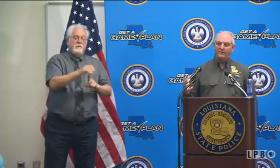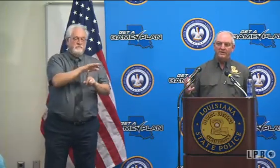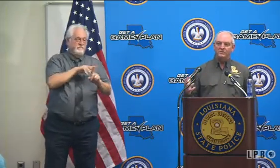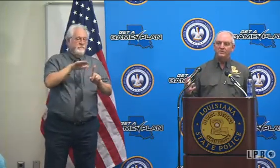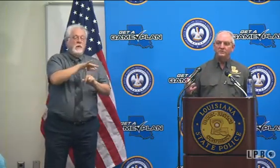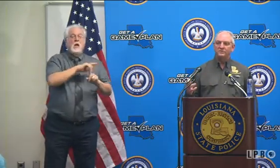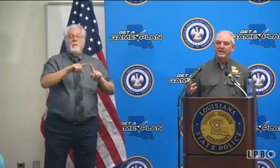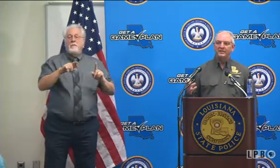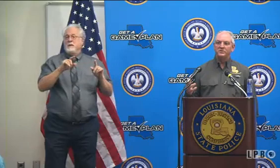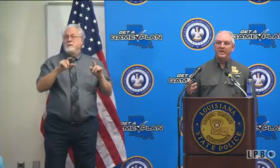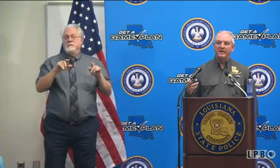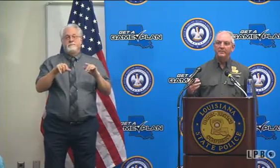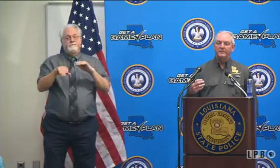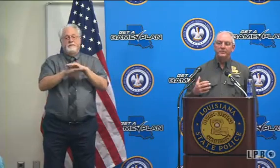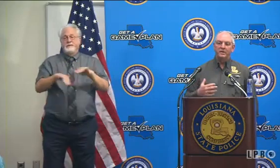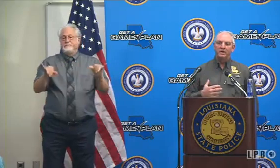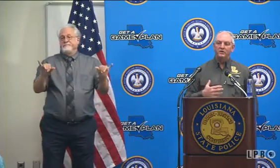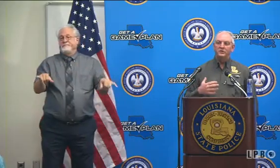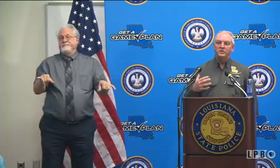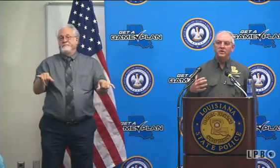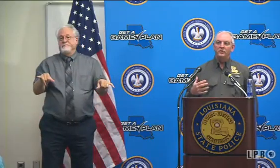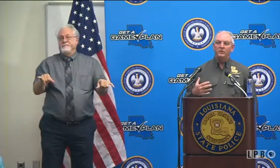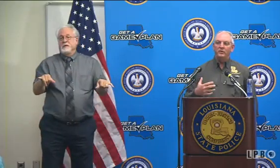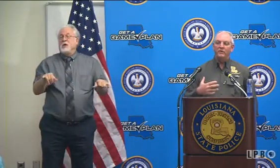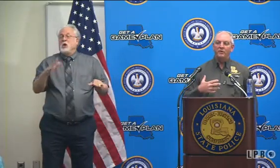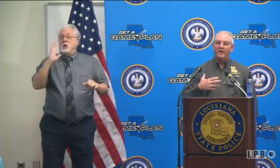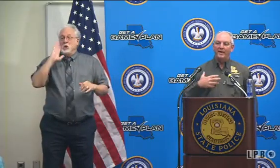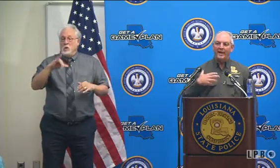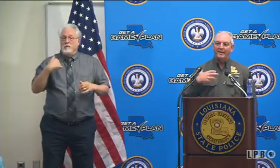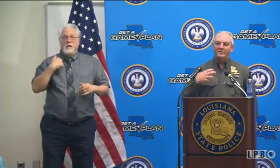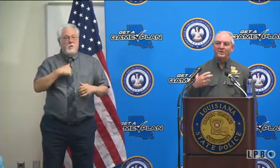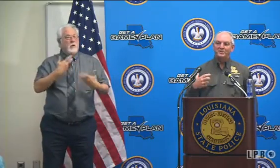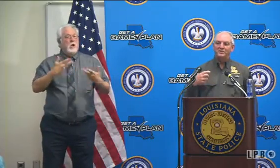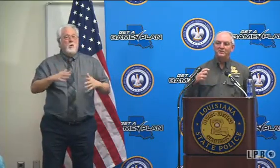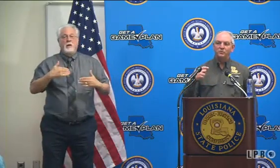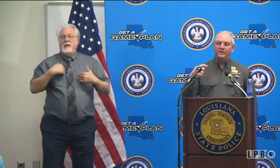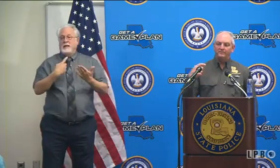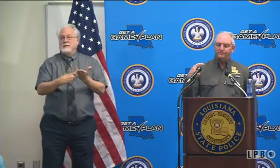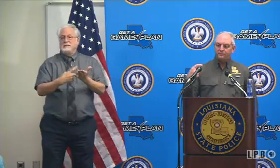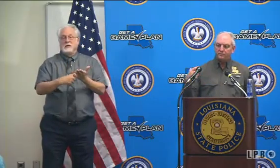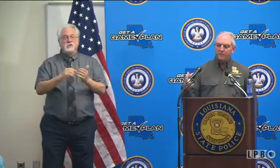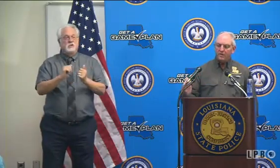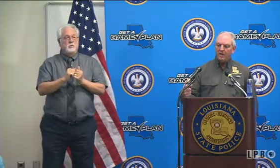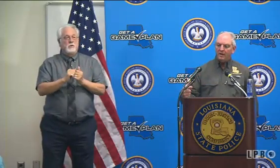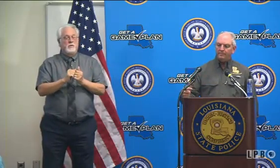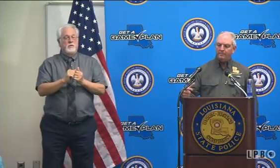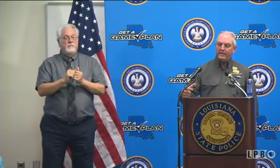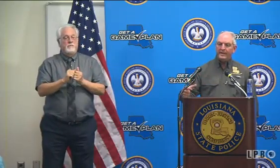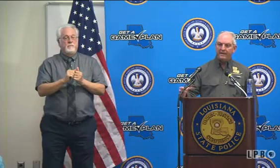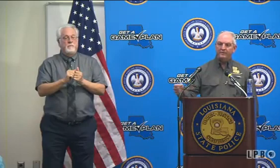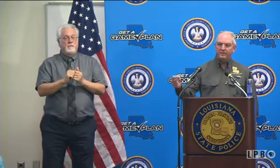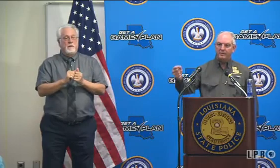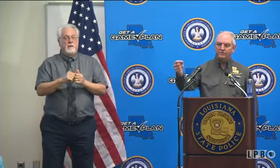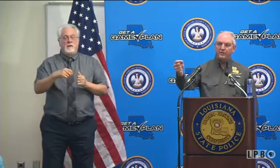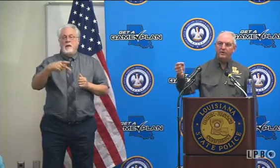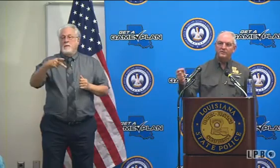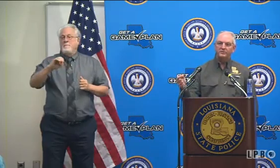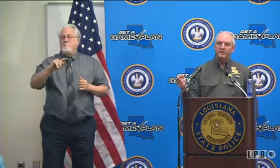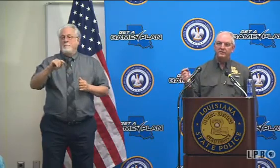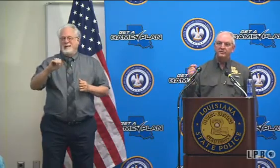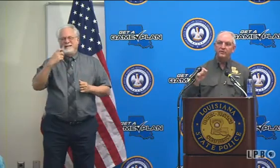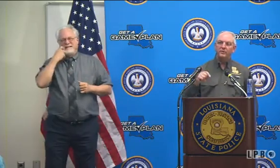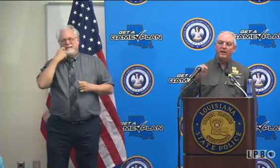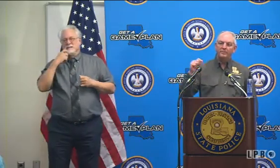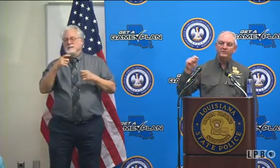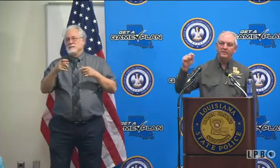all of the essentials stay the same. You should know that we've already had discussions with Pete Gaynor, the administrator I